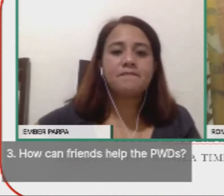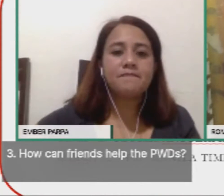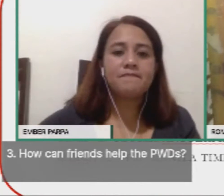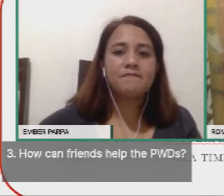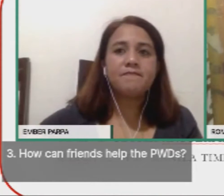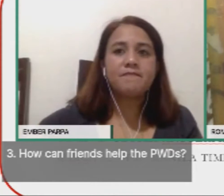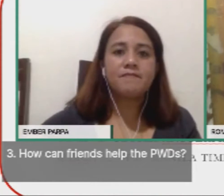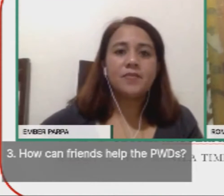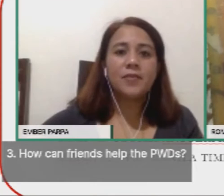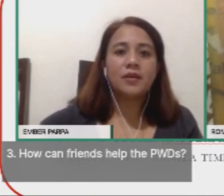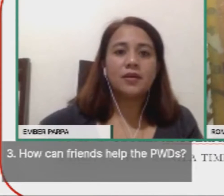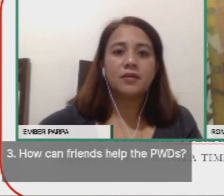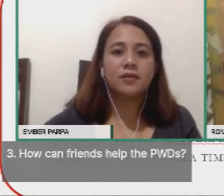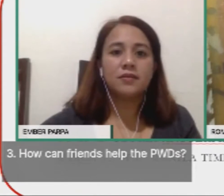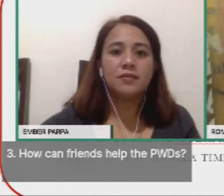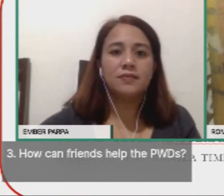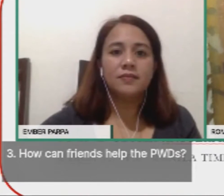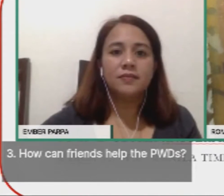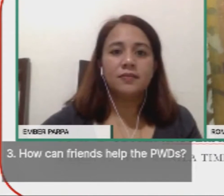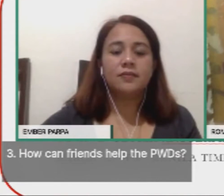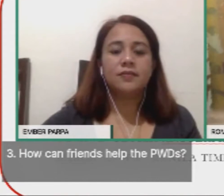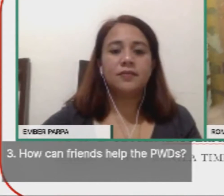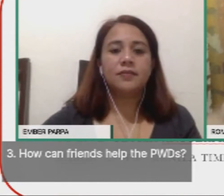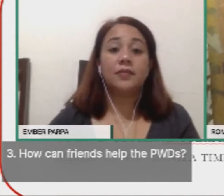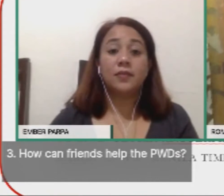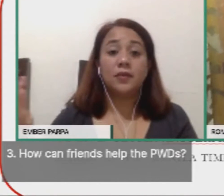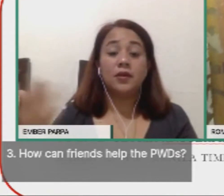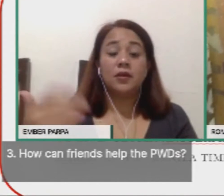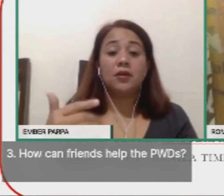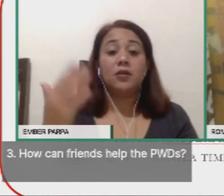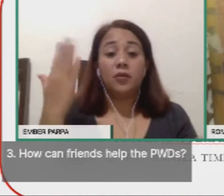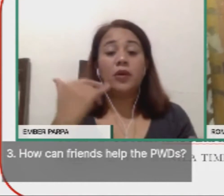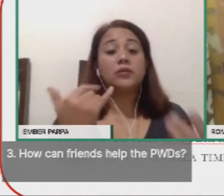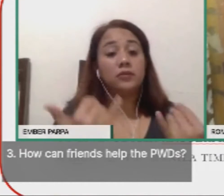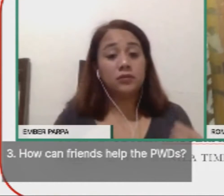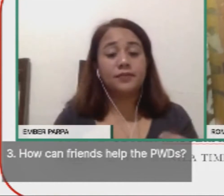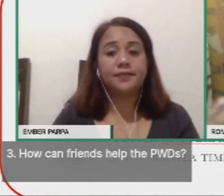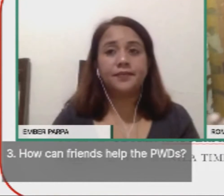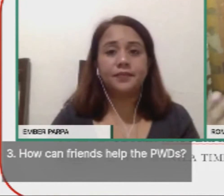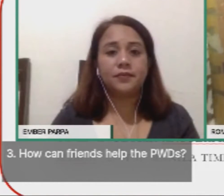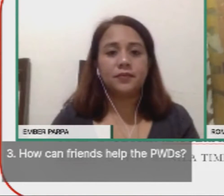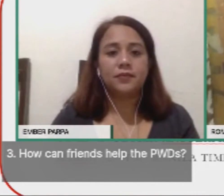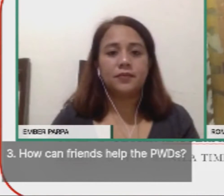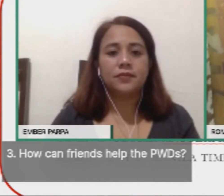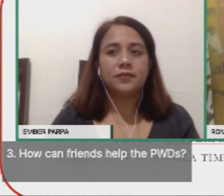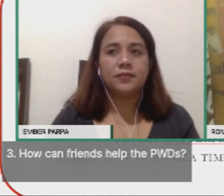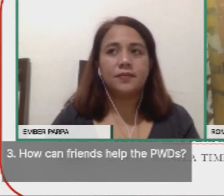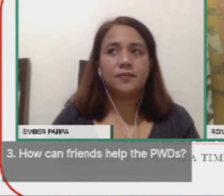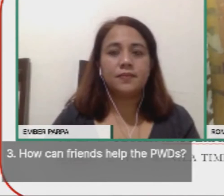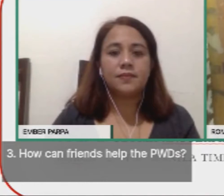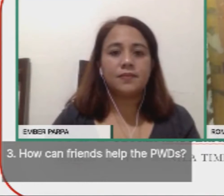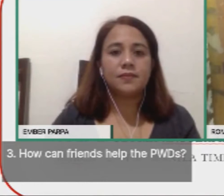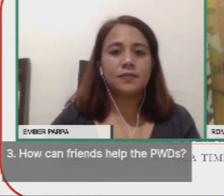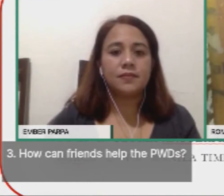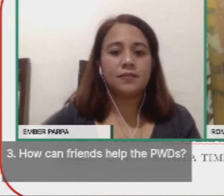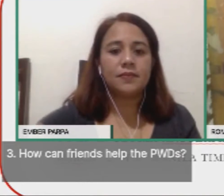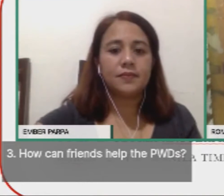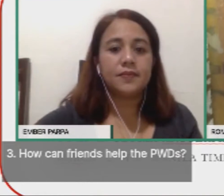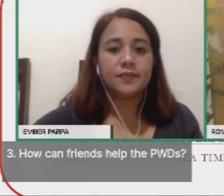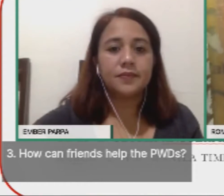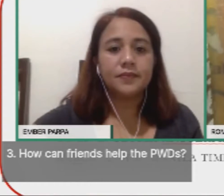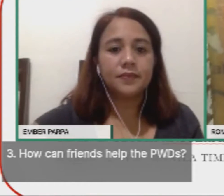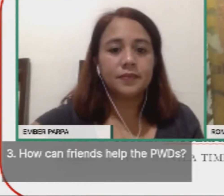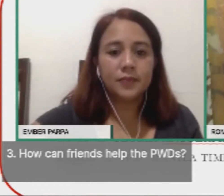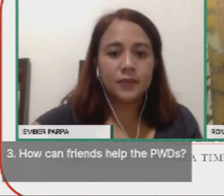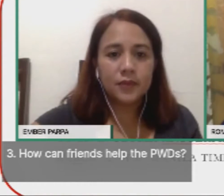to help, and they will go as so far as to become a caregiver. Okay? Yung friends.